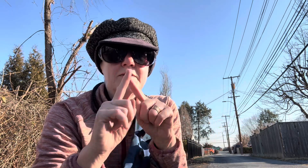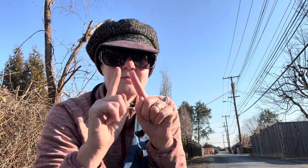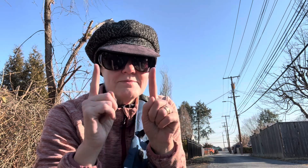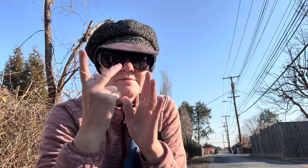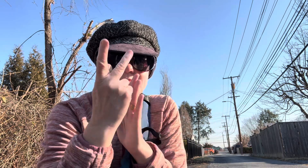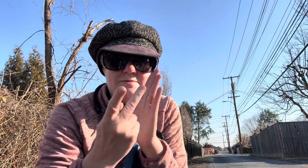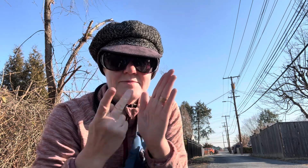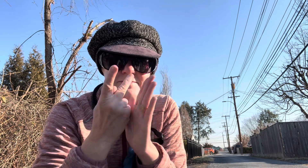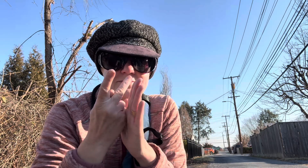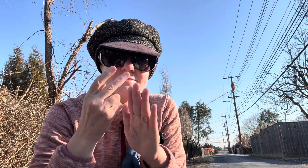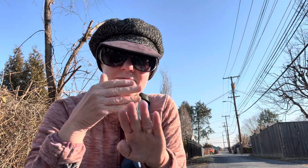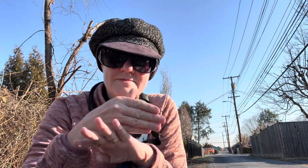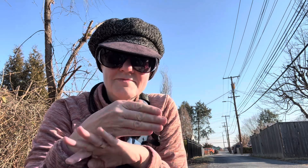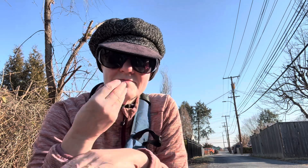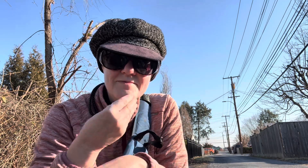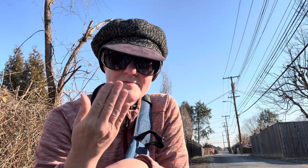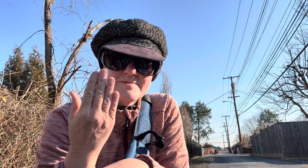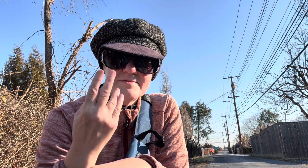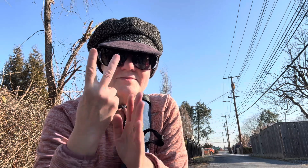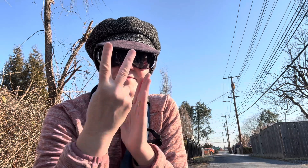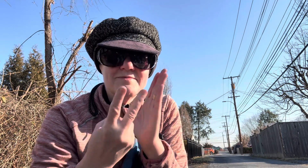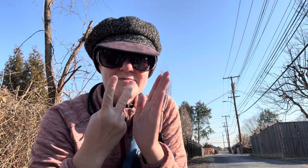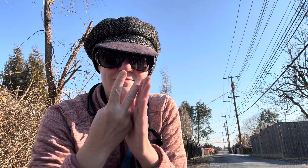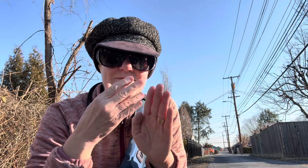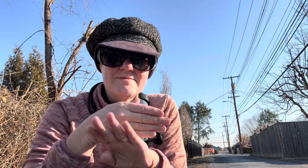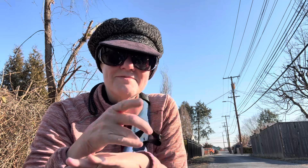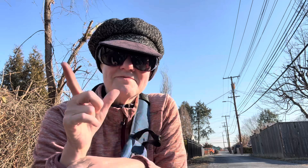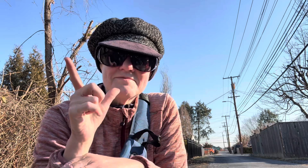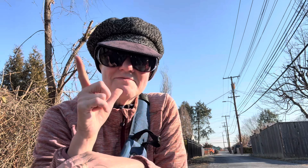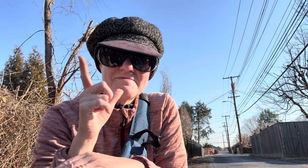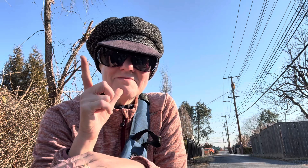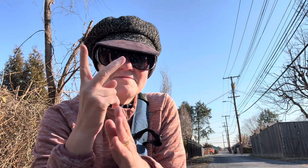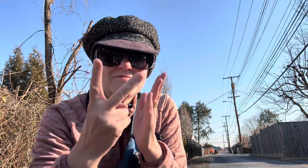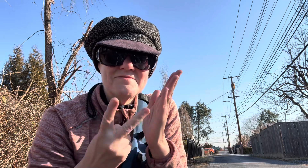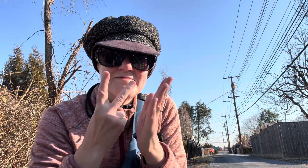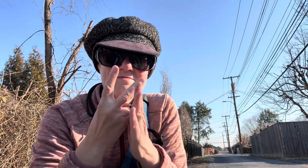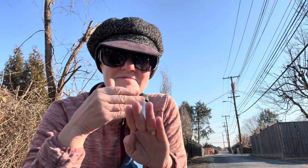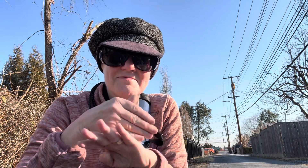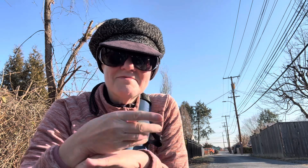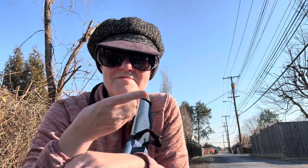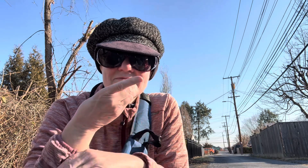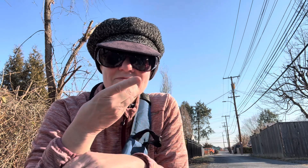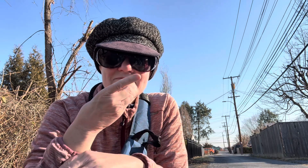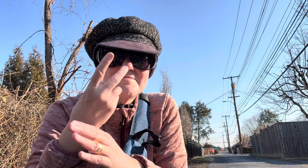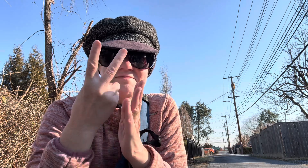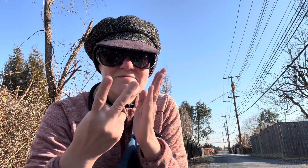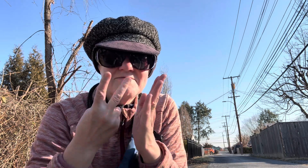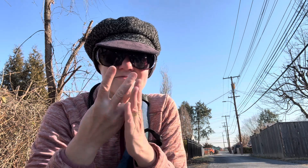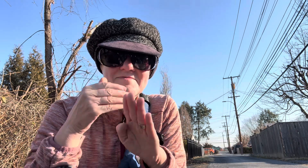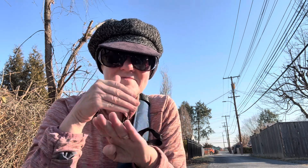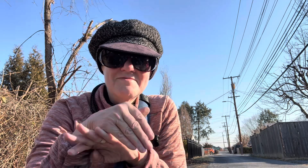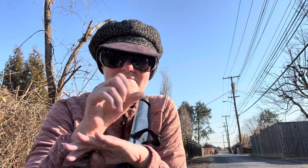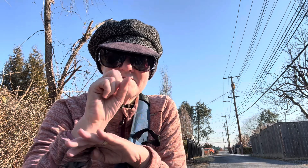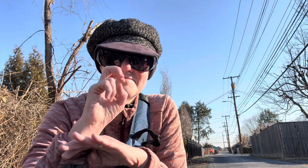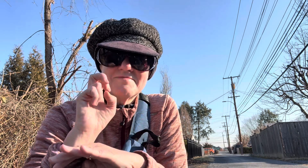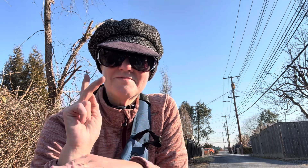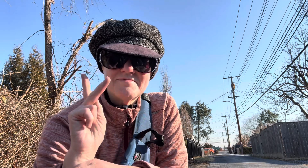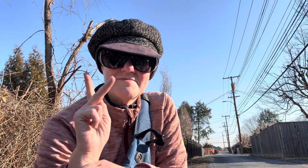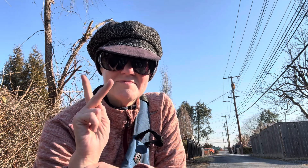He also tests his fasting blood sugar in the morning, 2 hours after breakfast, 2 hours after lunch, 2 hours after dinner, and 2 hours after his